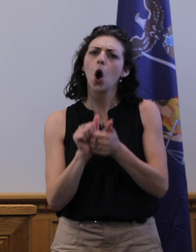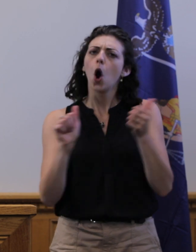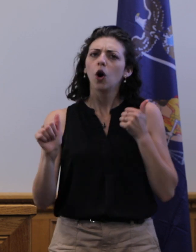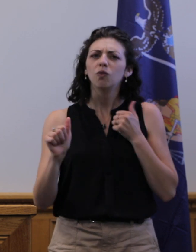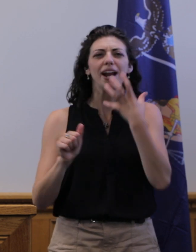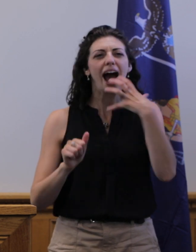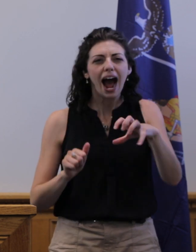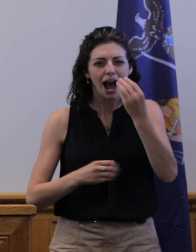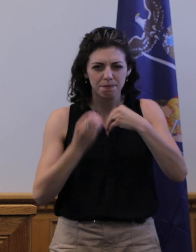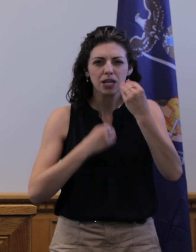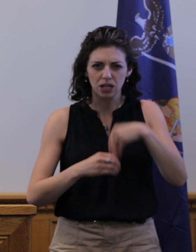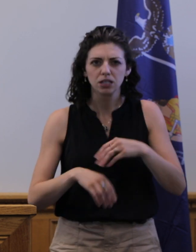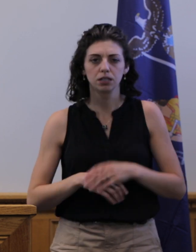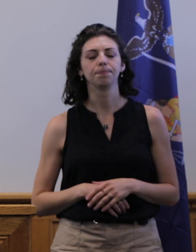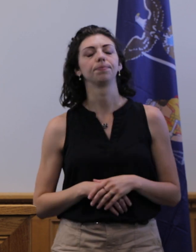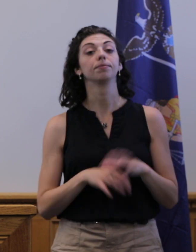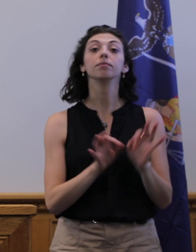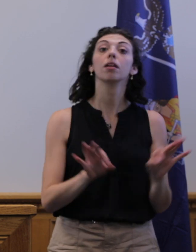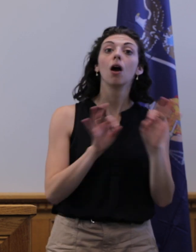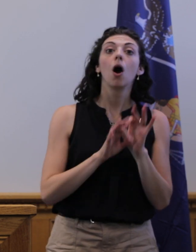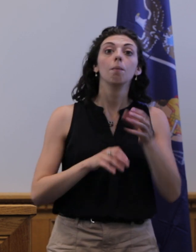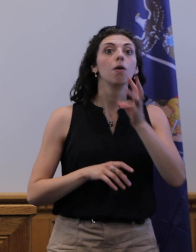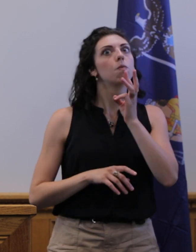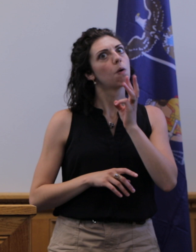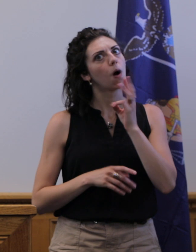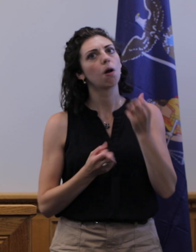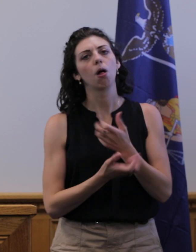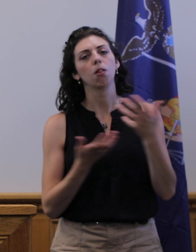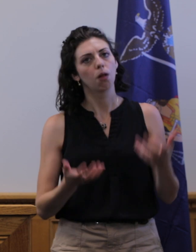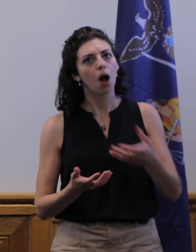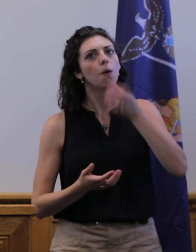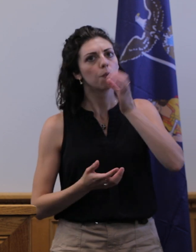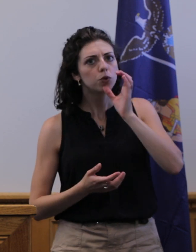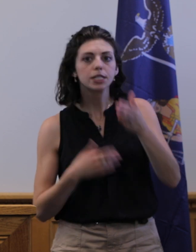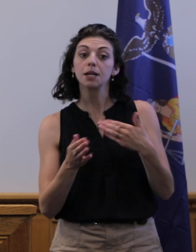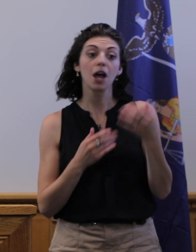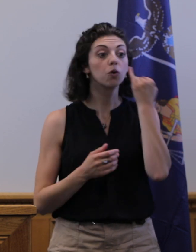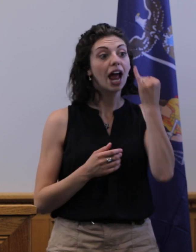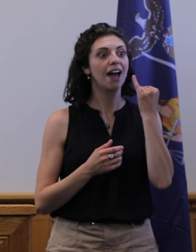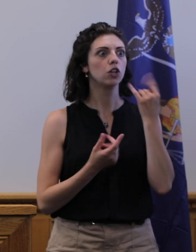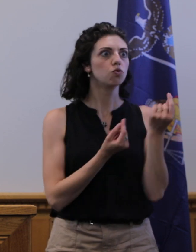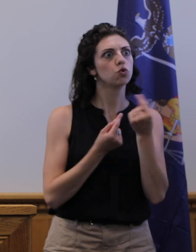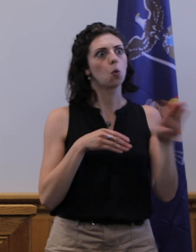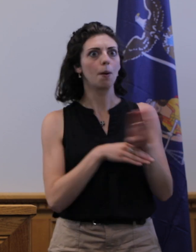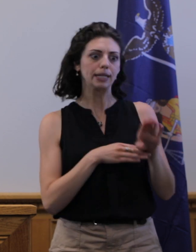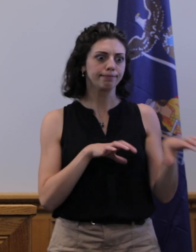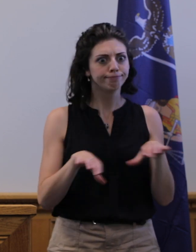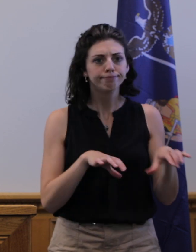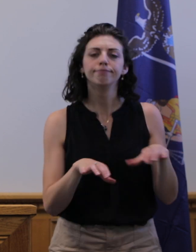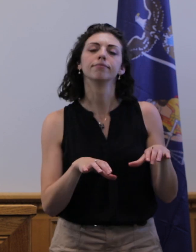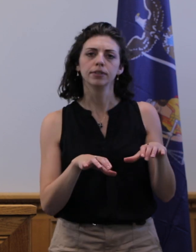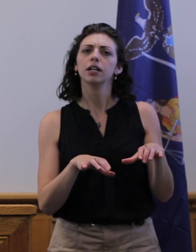Stay hydrated. Drink plenty of fluids, especially water, regardless of how active you are. Don't wait till you're thirsty